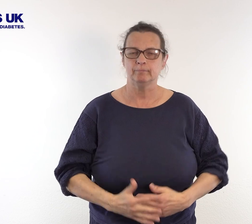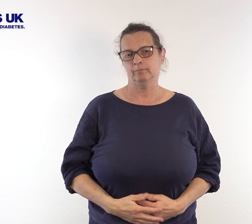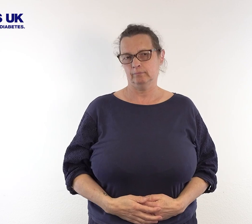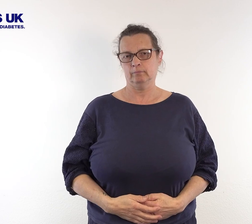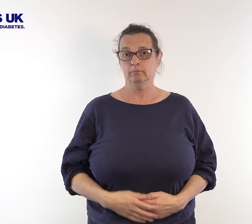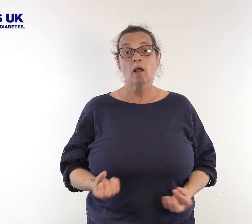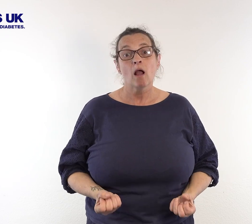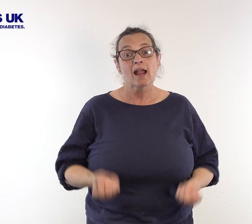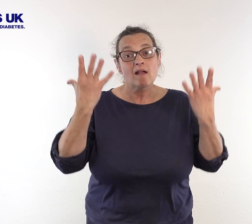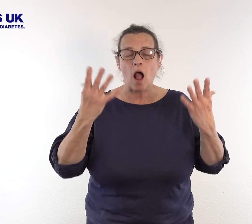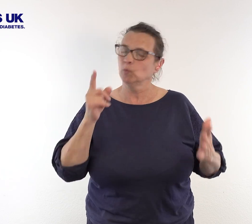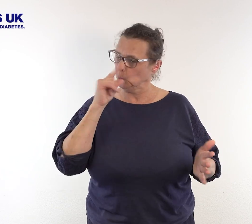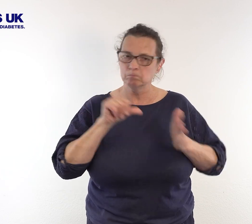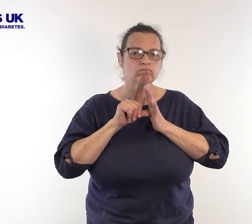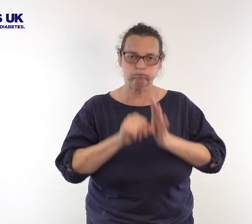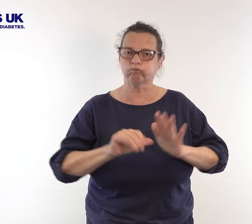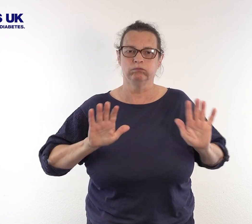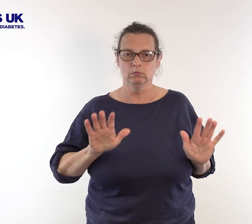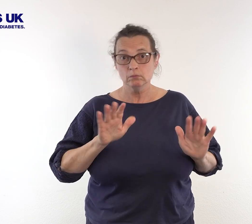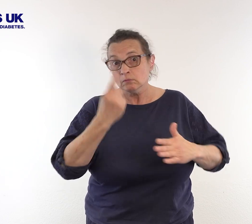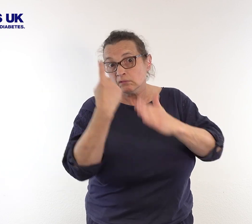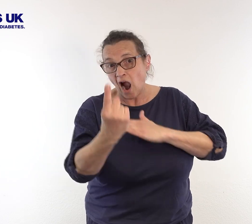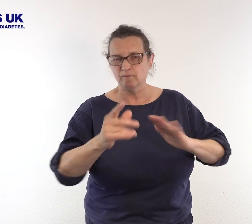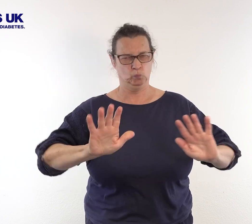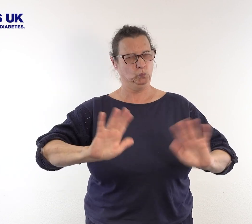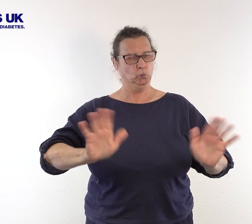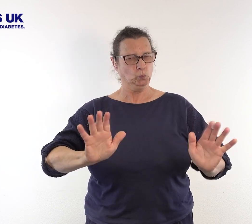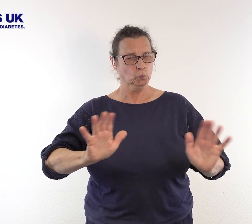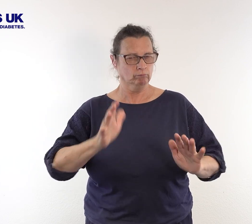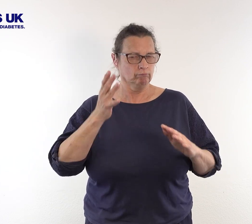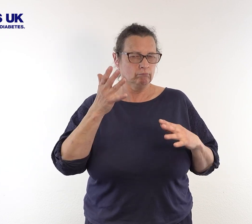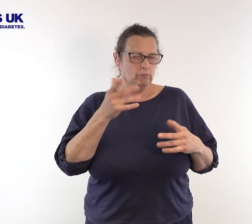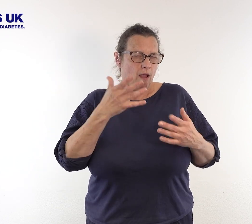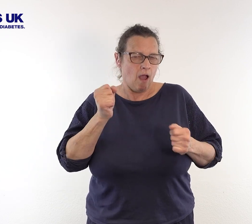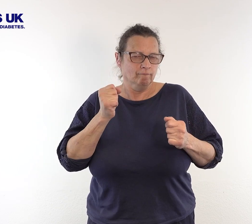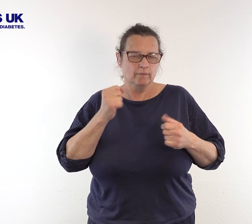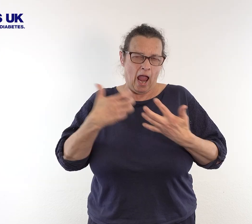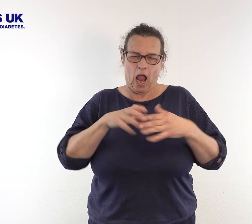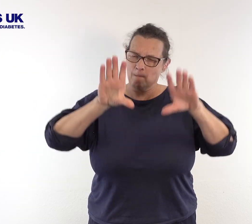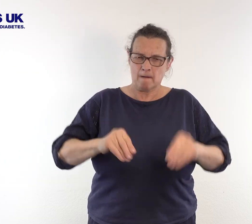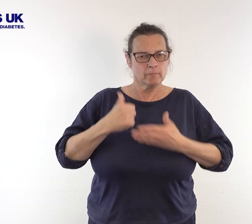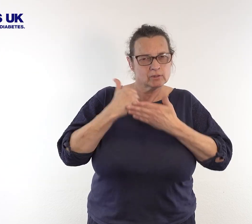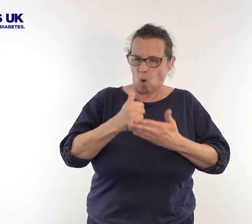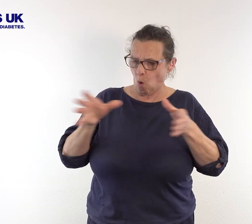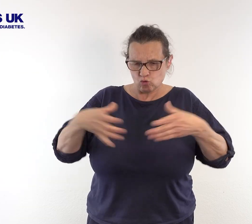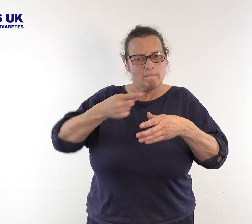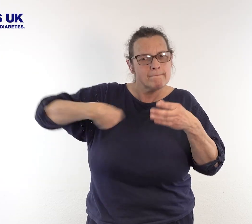Smoking can also lead to other serious health problems. Giving up can be hard, but you don't have to do it alone. In fact, you're more likely